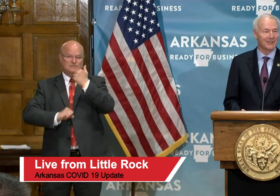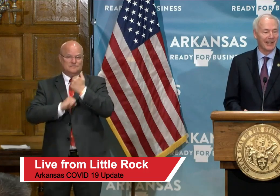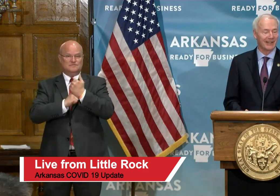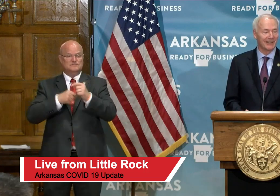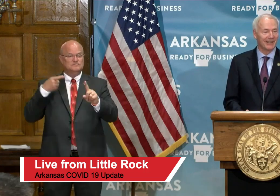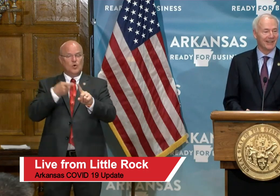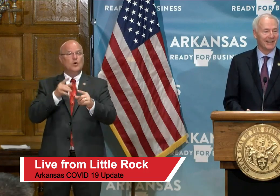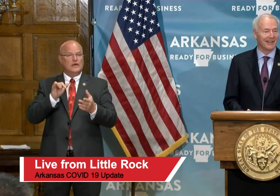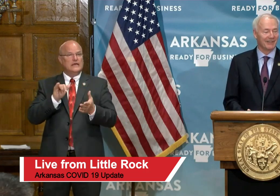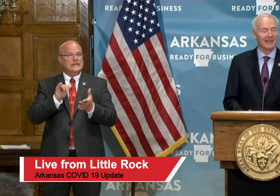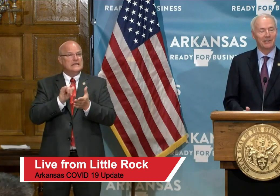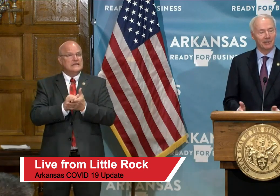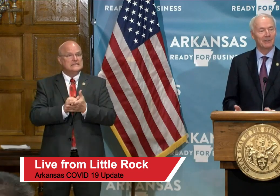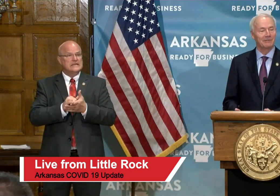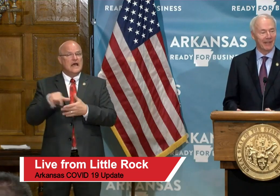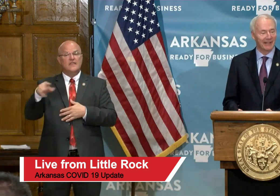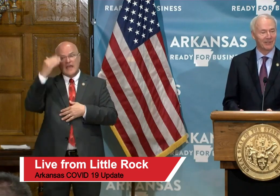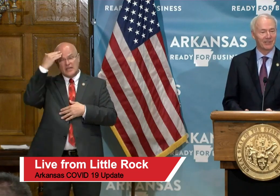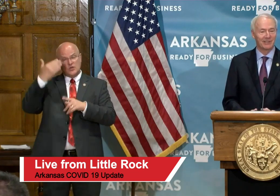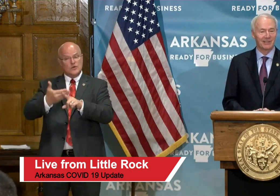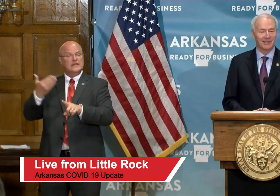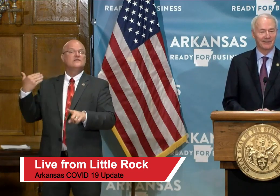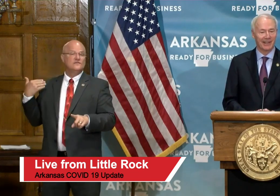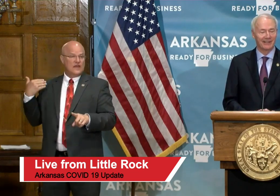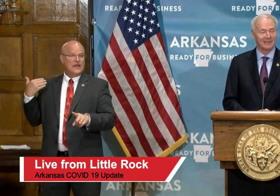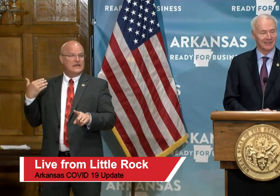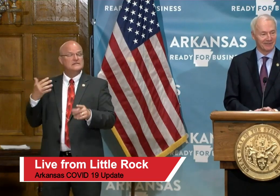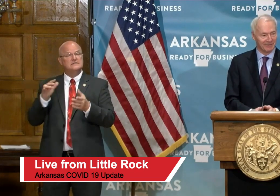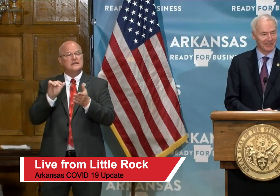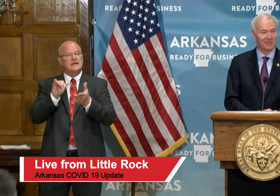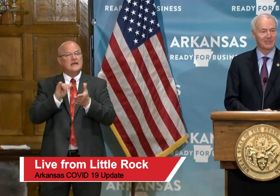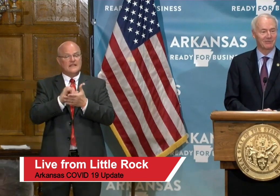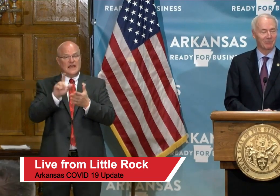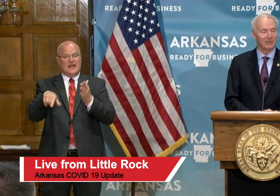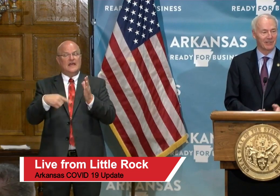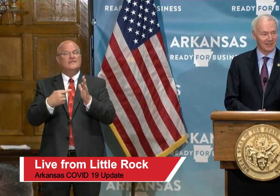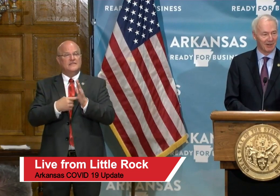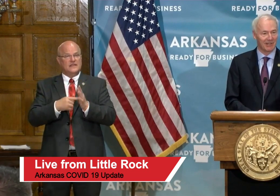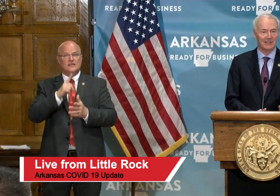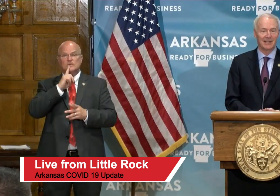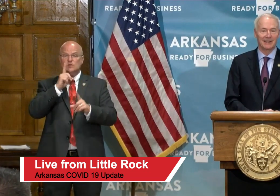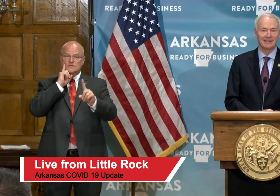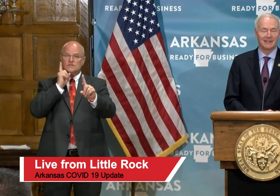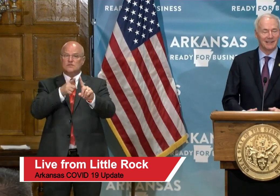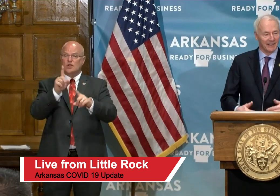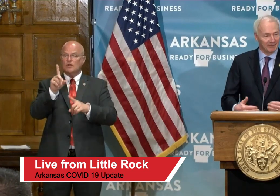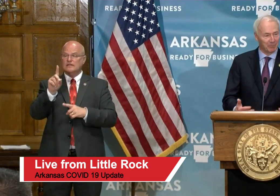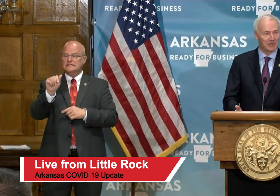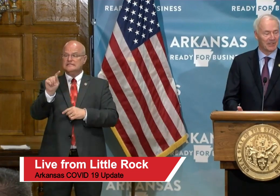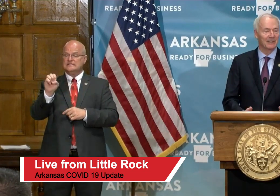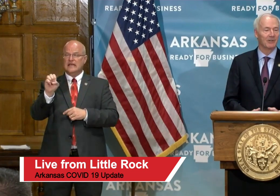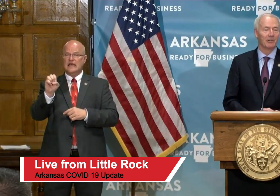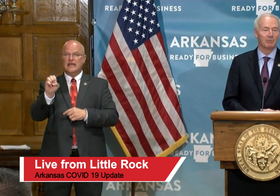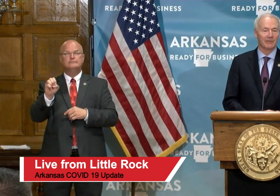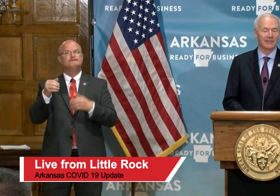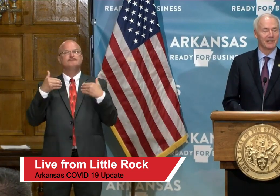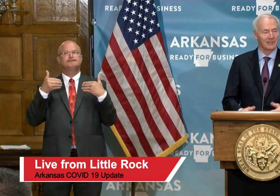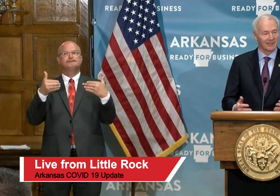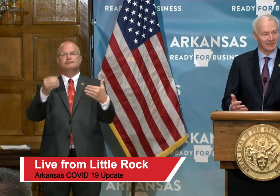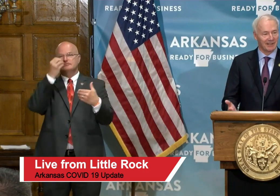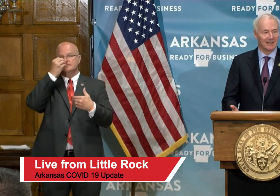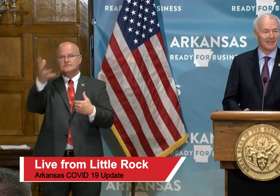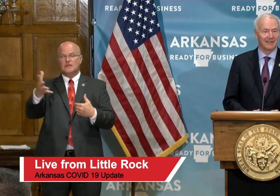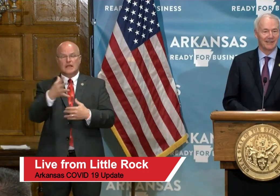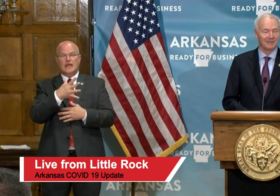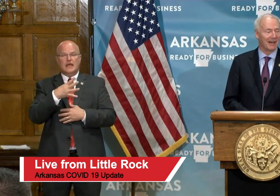point, is that they knew in advance that this was the target date. They've proceeded on with